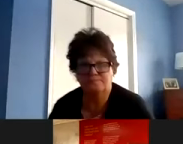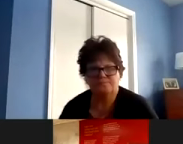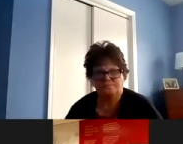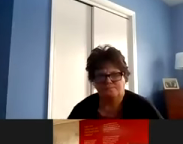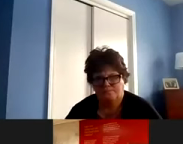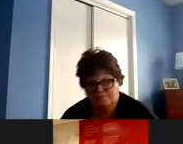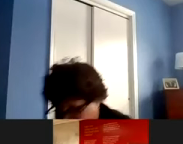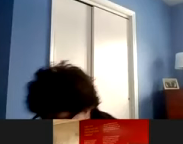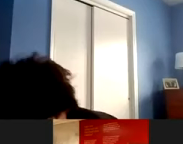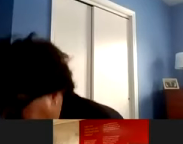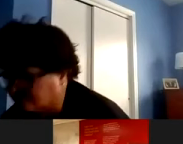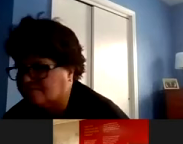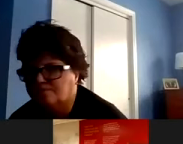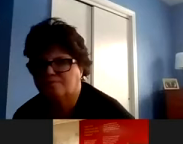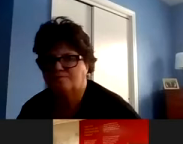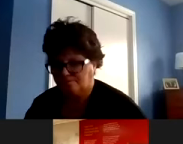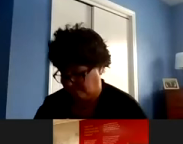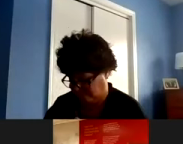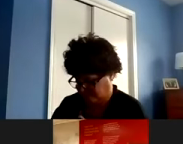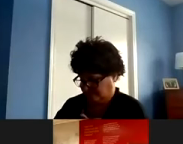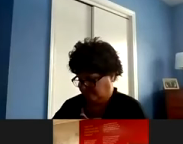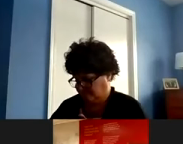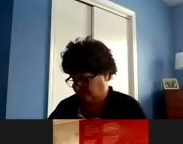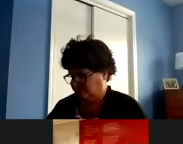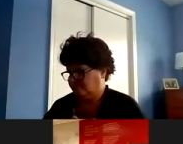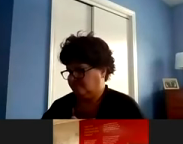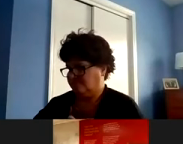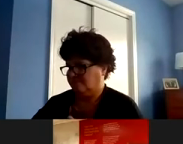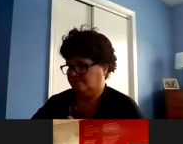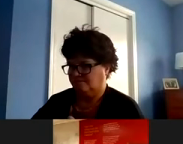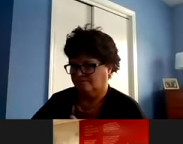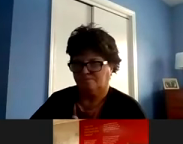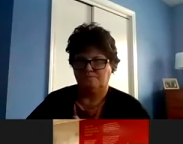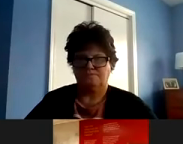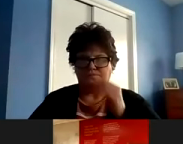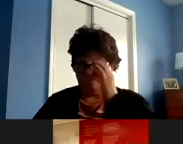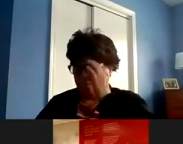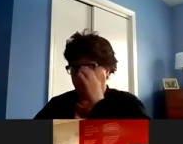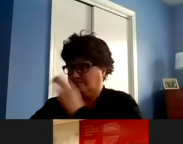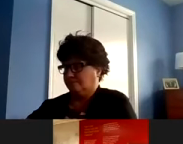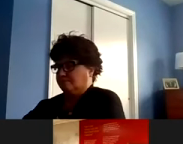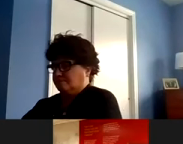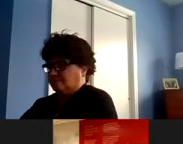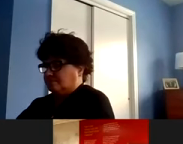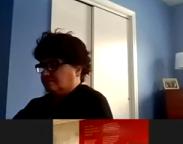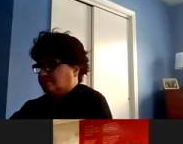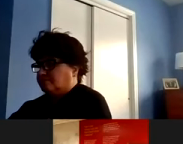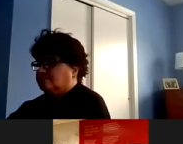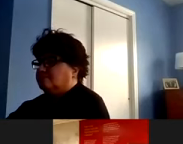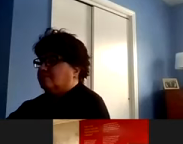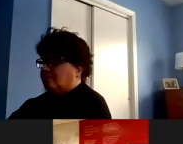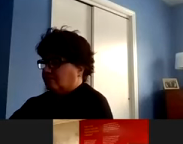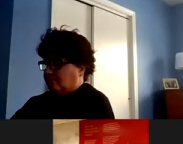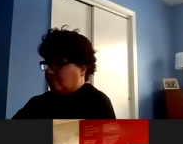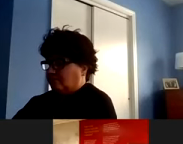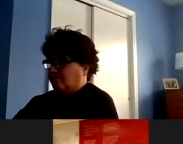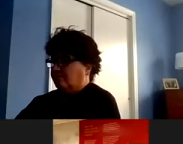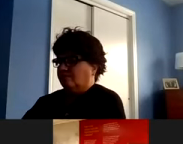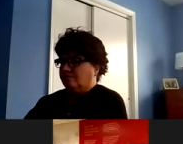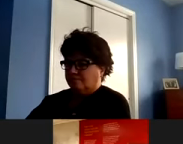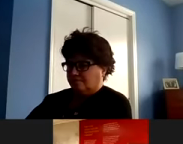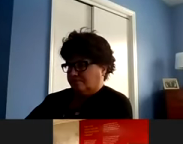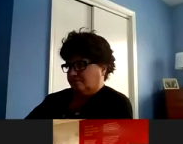in 1968. I left with a master's degree in Christian and Islamic